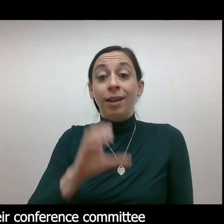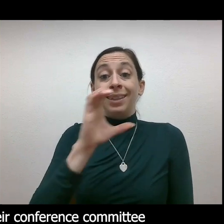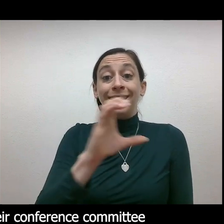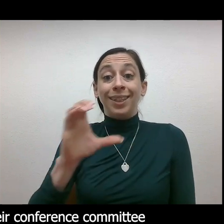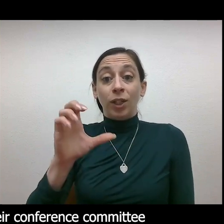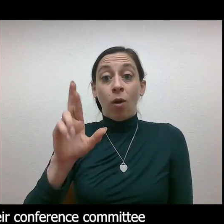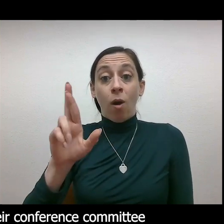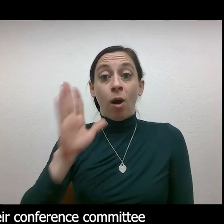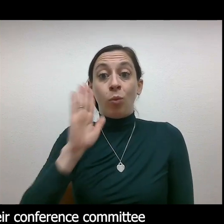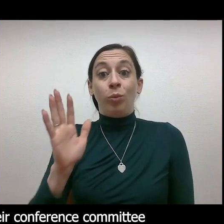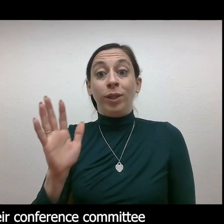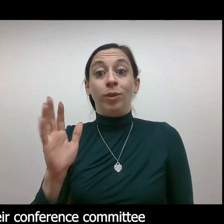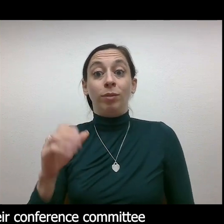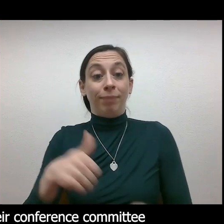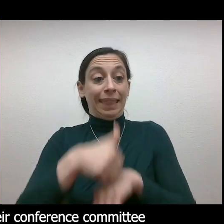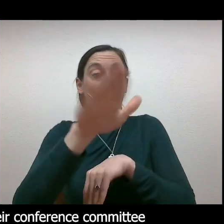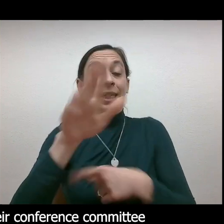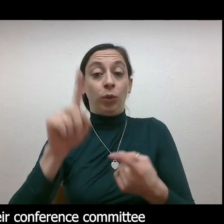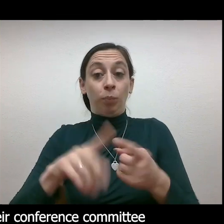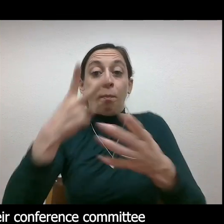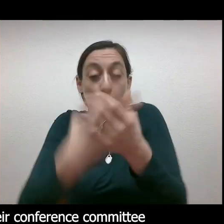House.